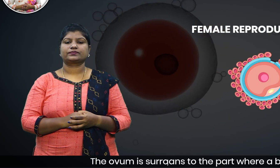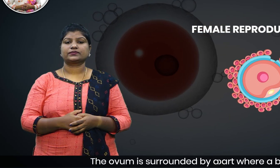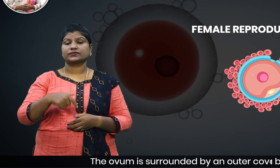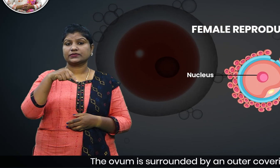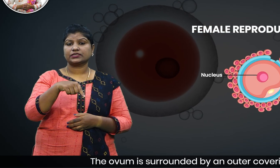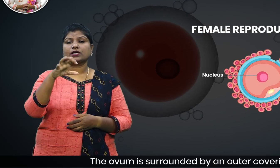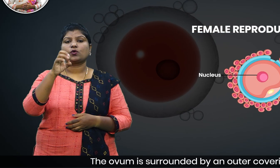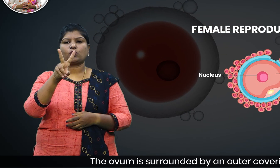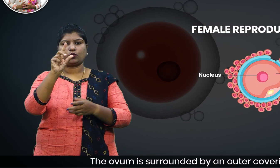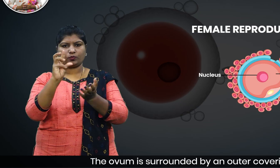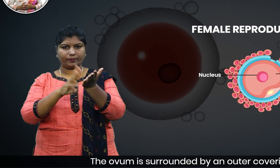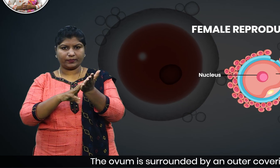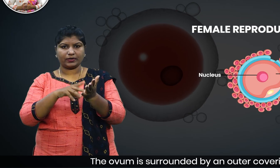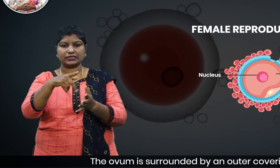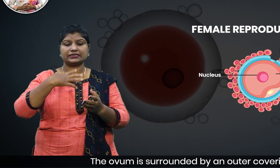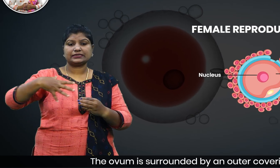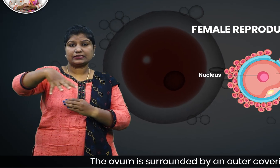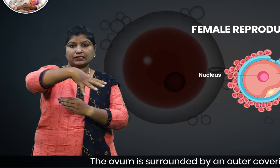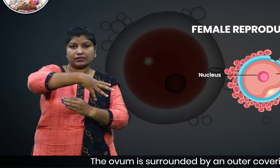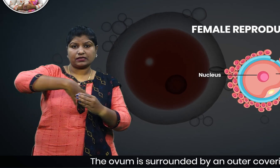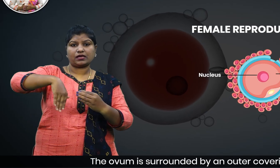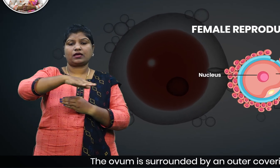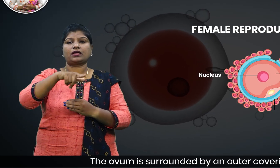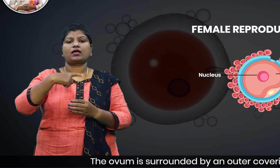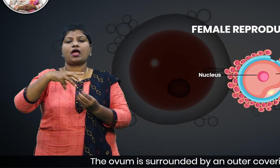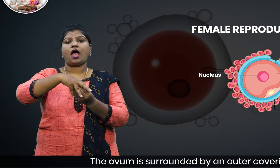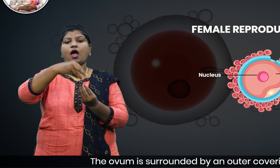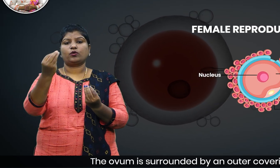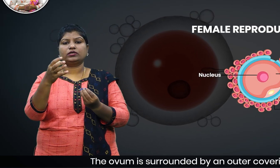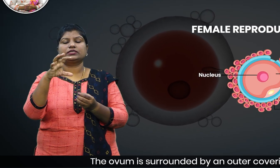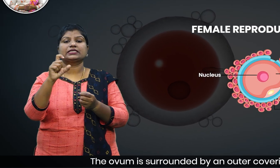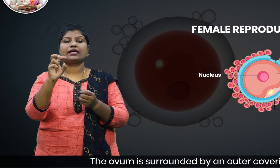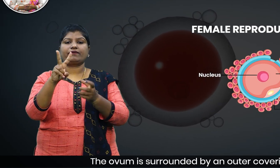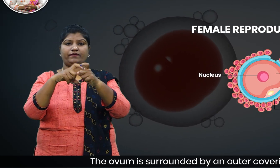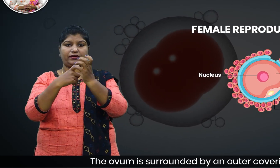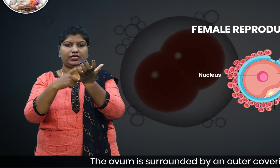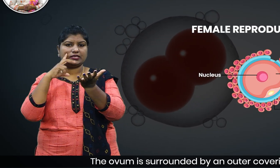The ovum is surrounded by an outer covering.